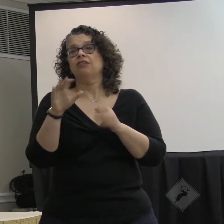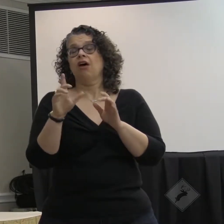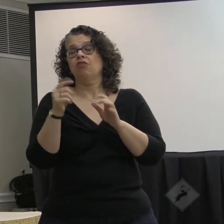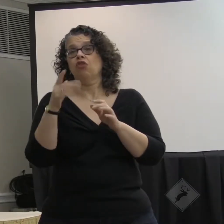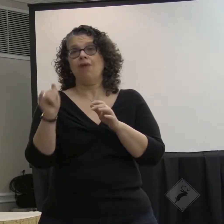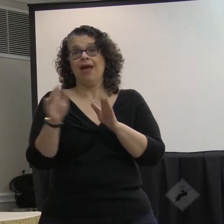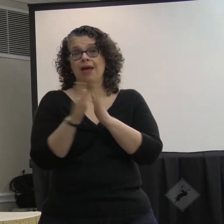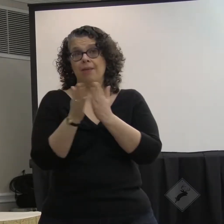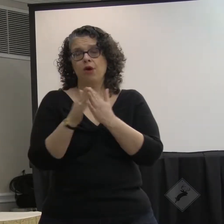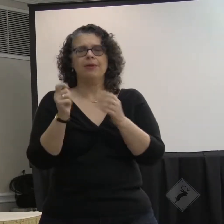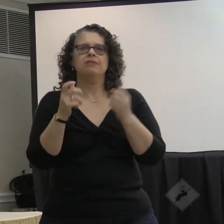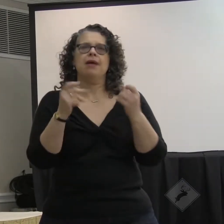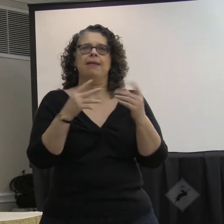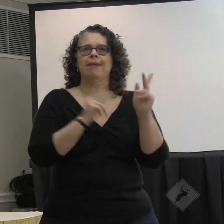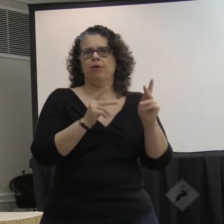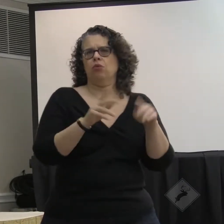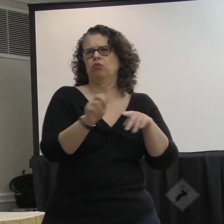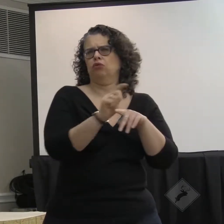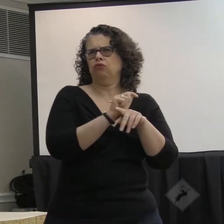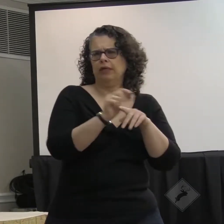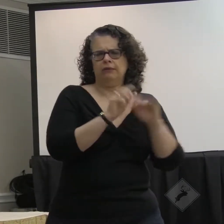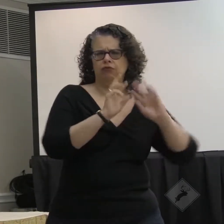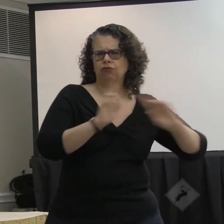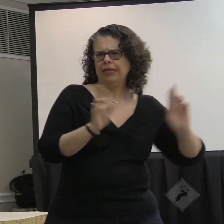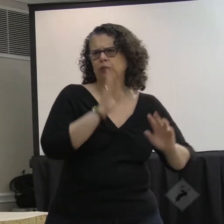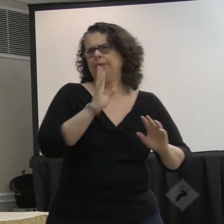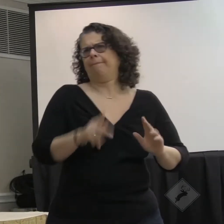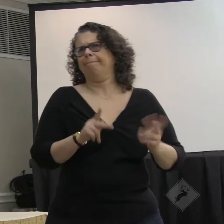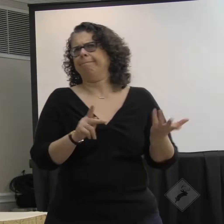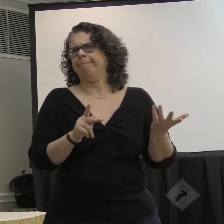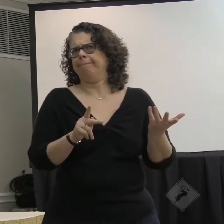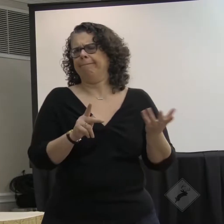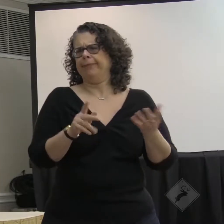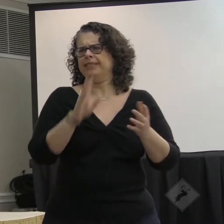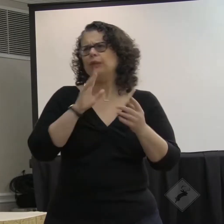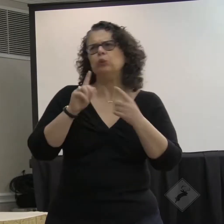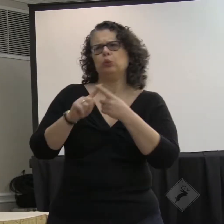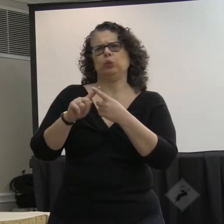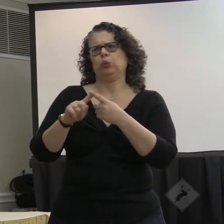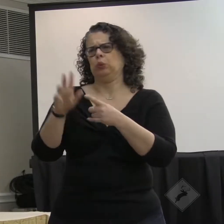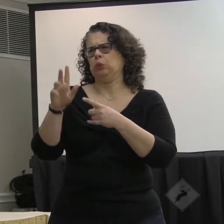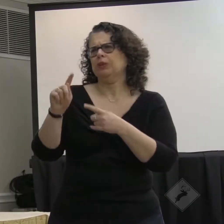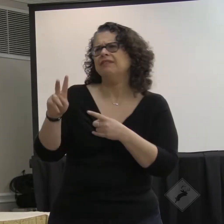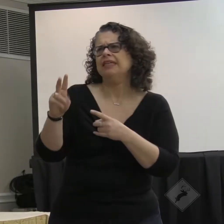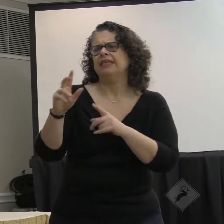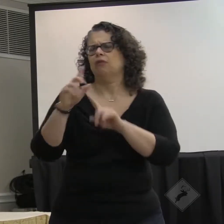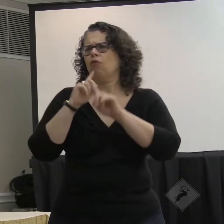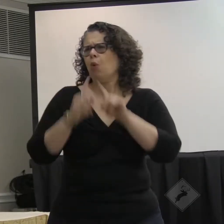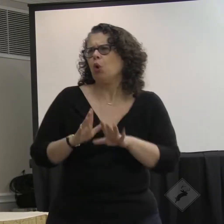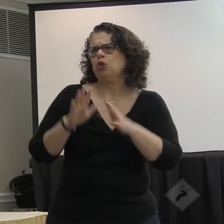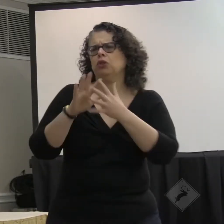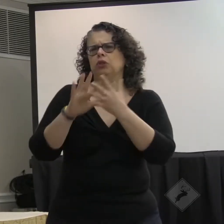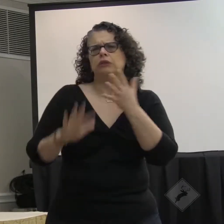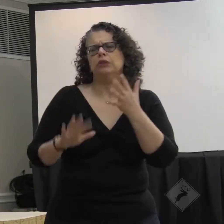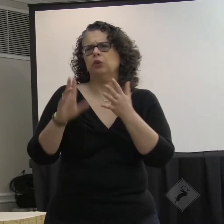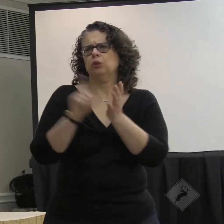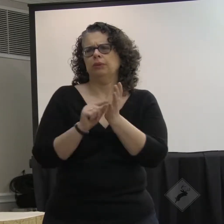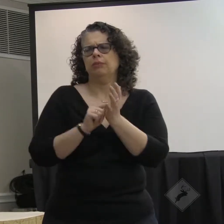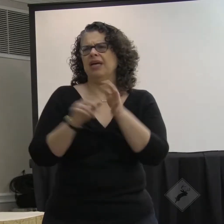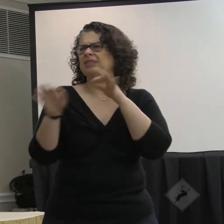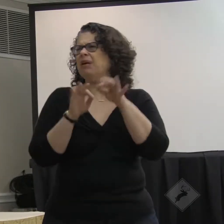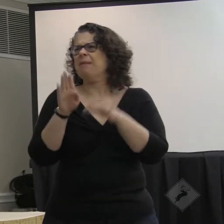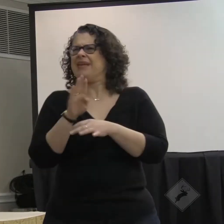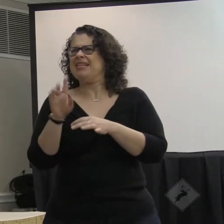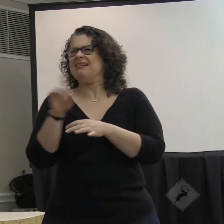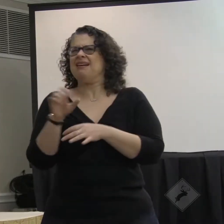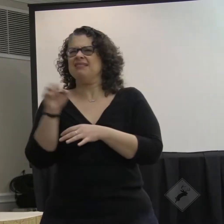many voices that were trained and ready to speak out to the media and explain what BDSM really is, instead of